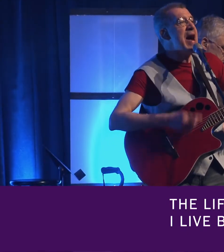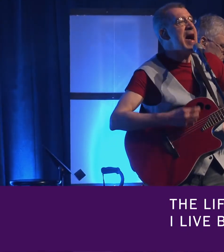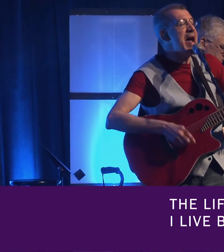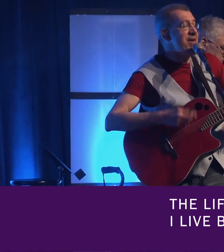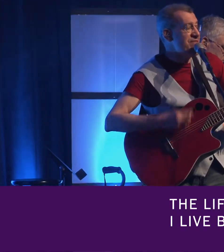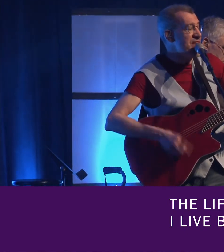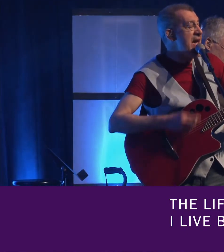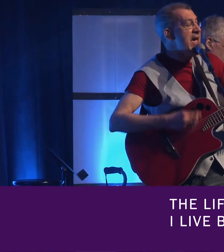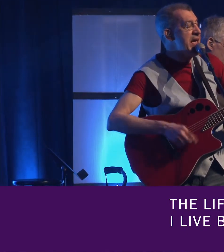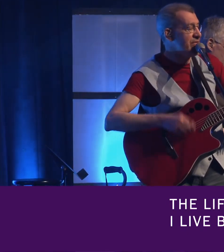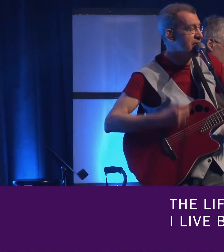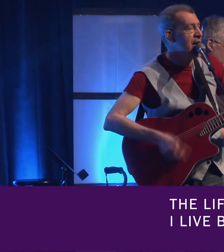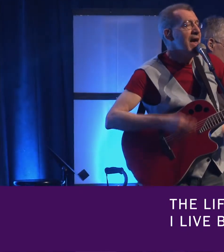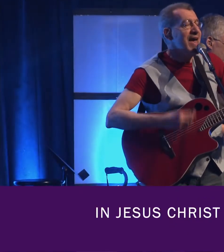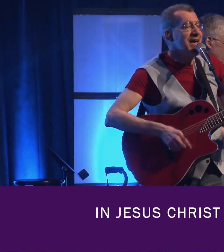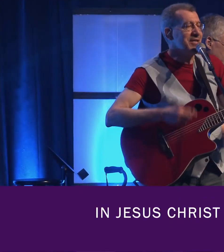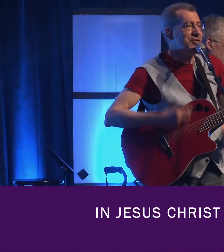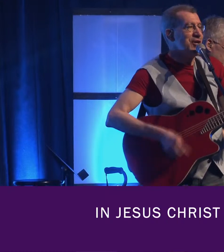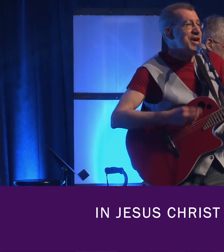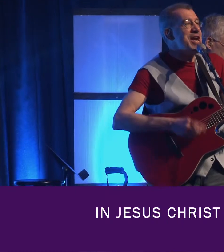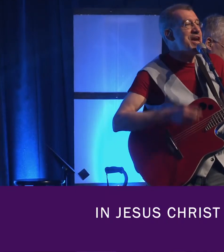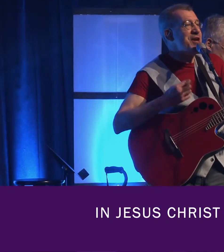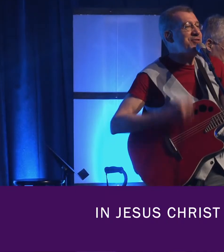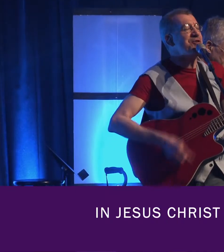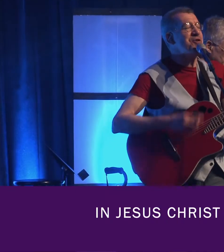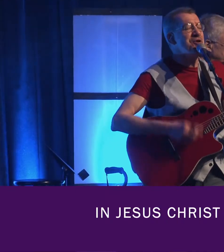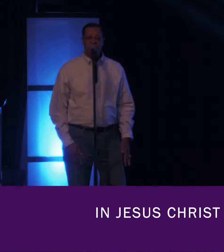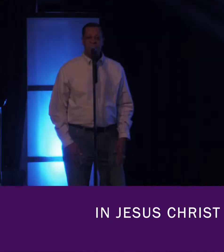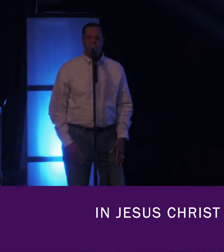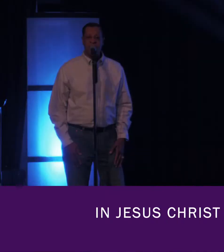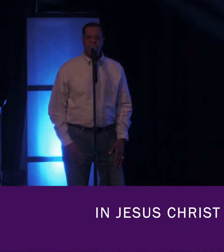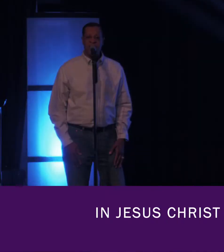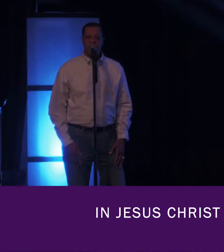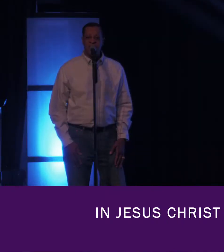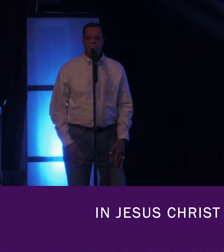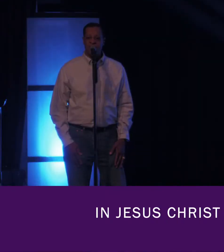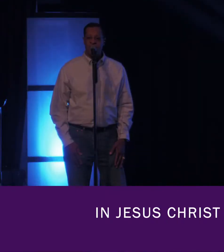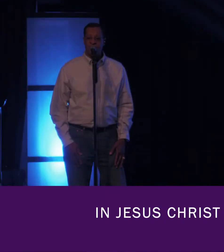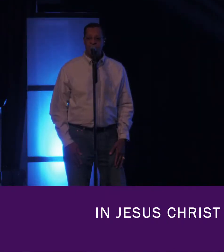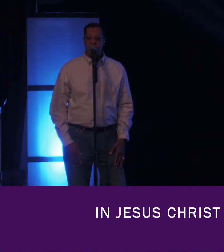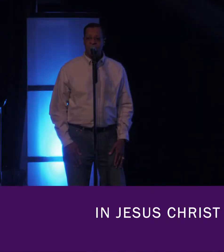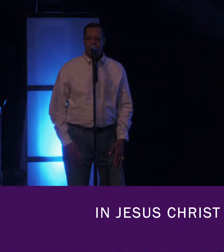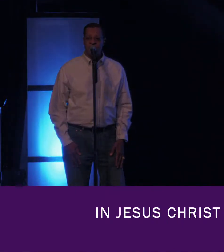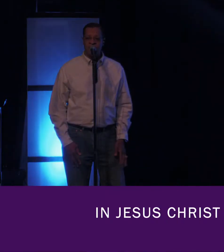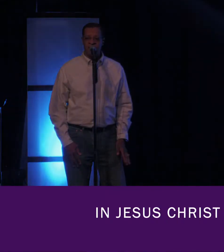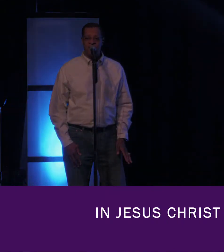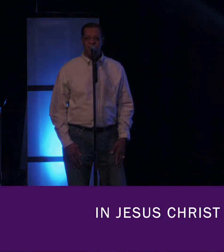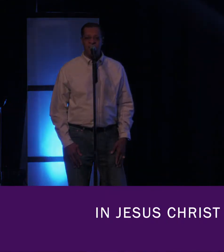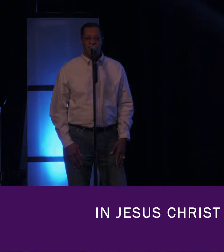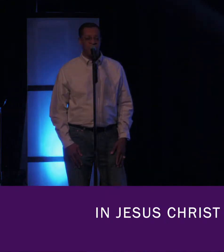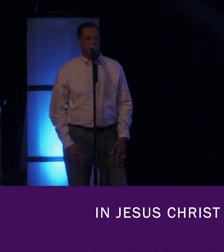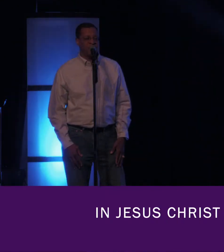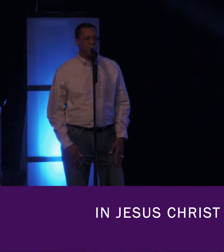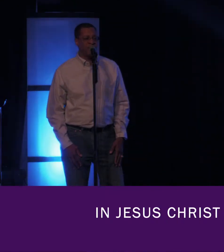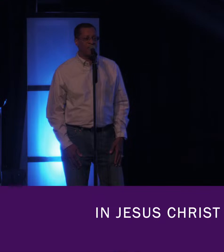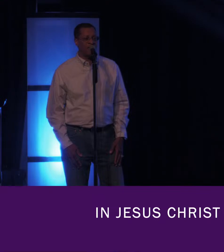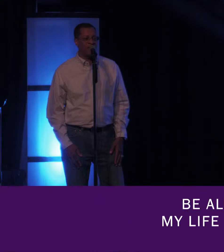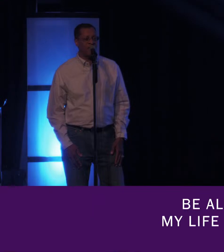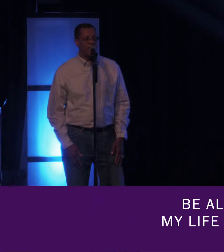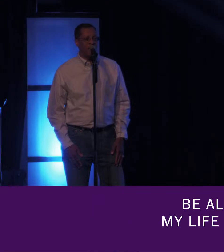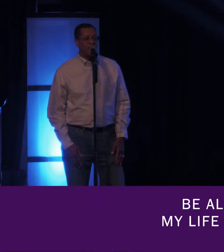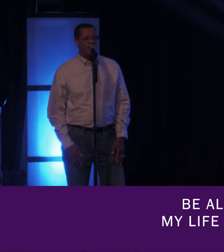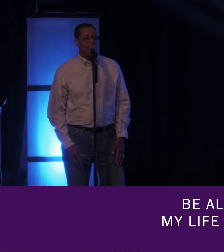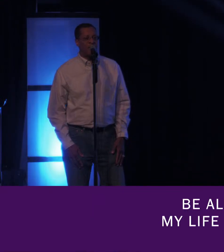live by faith in Jesus Christ who lives in me.